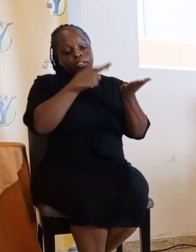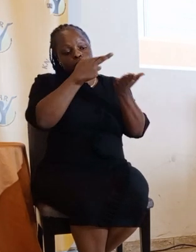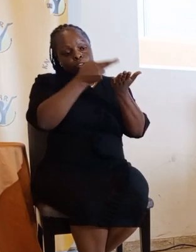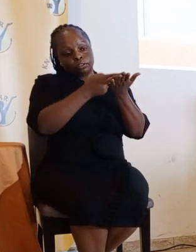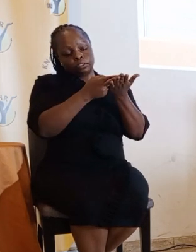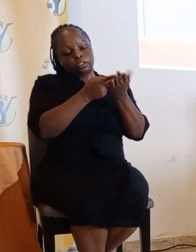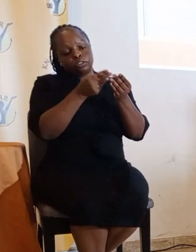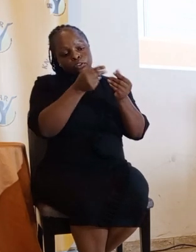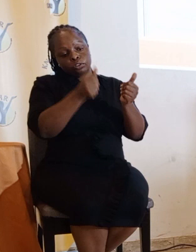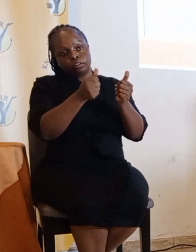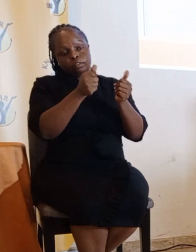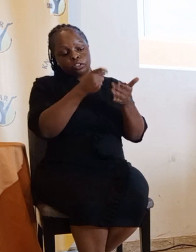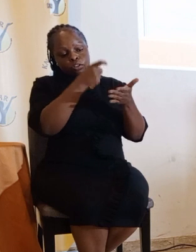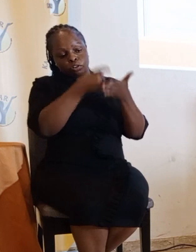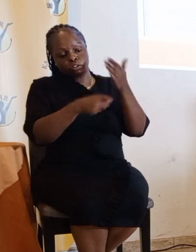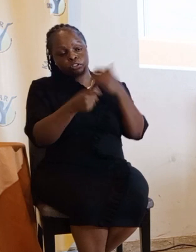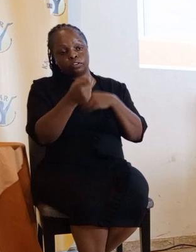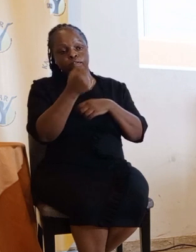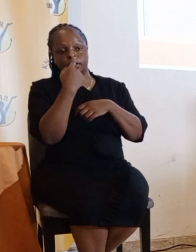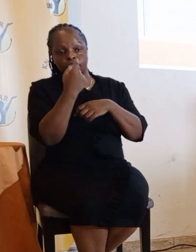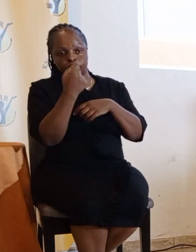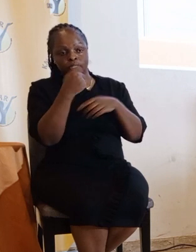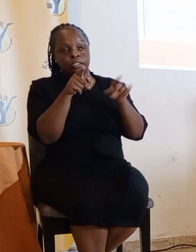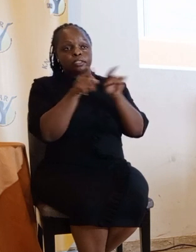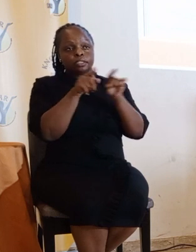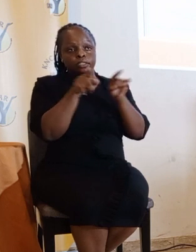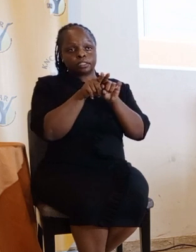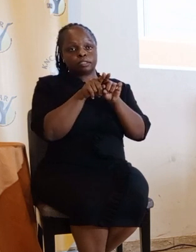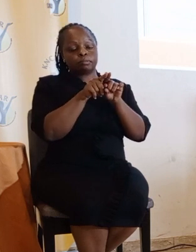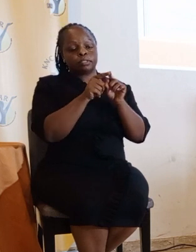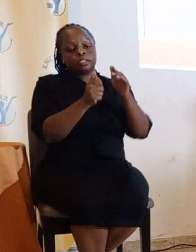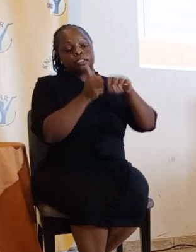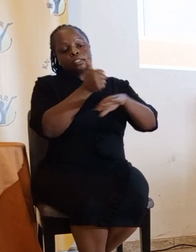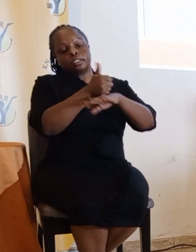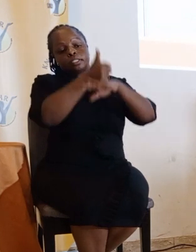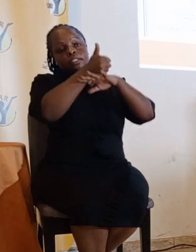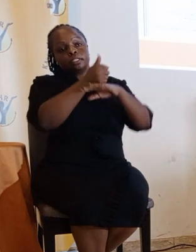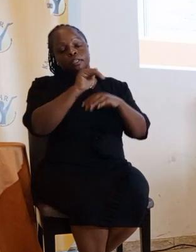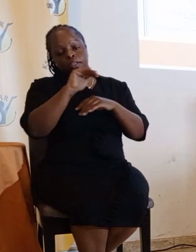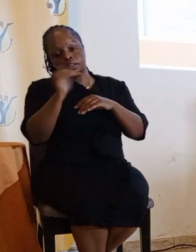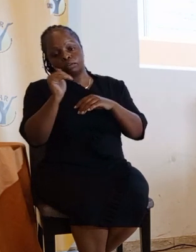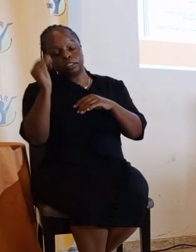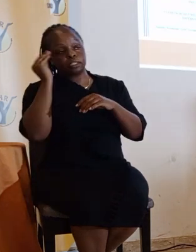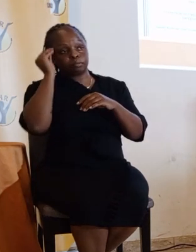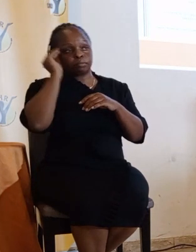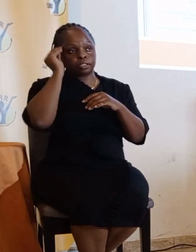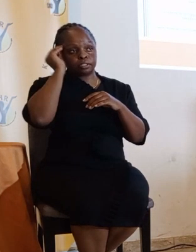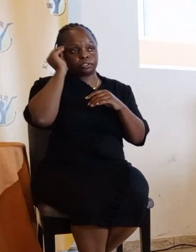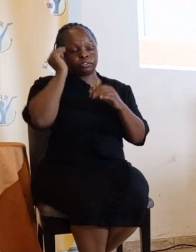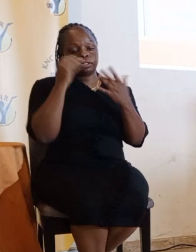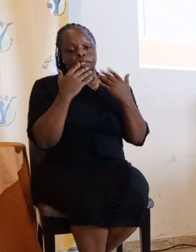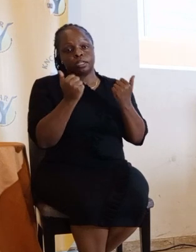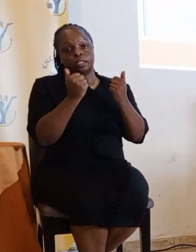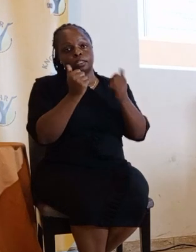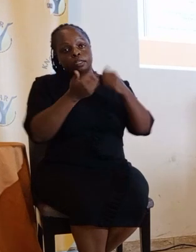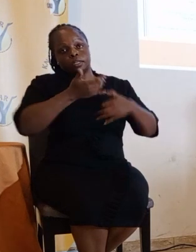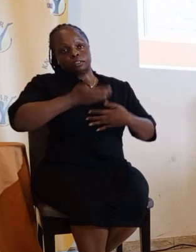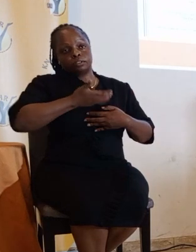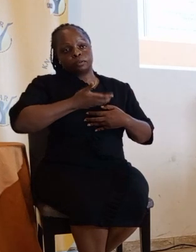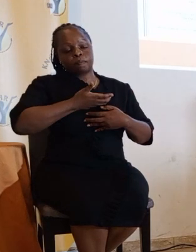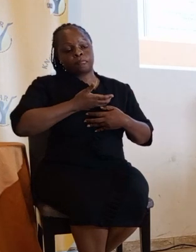resource, addressing the cost of treatment, as well as the setting up of county mental health